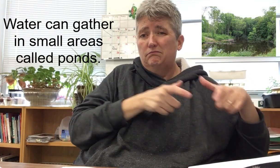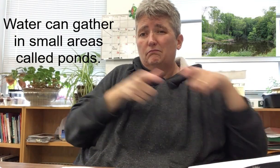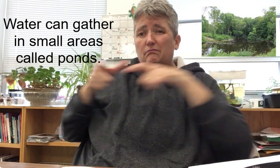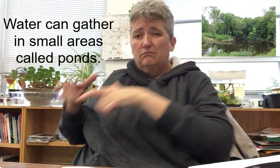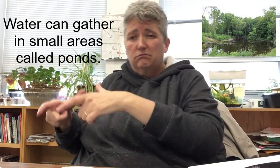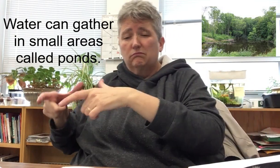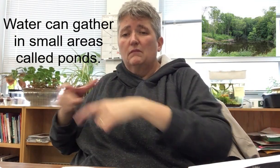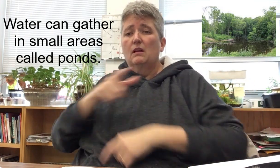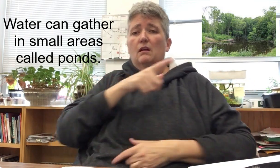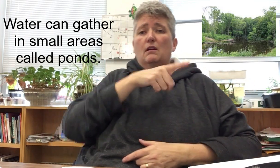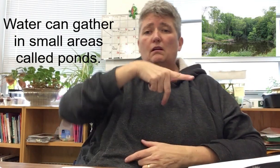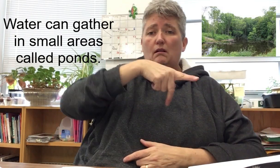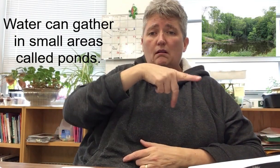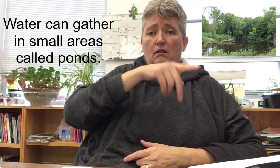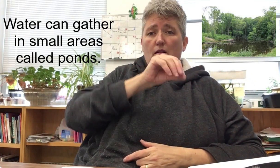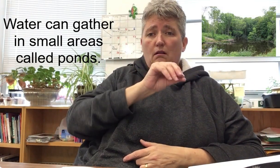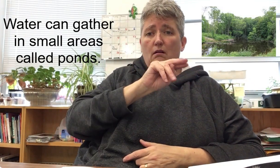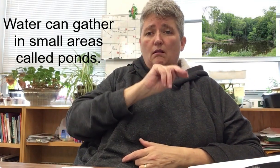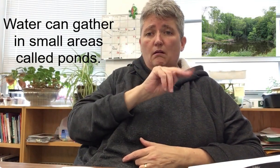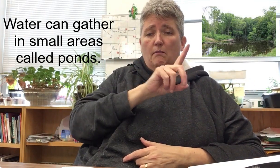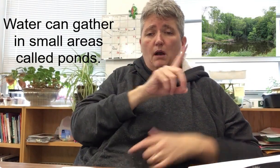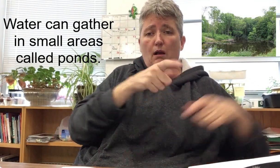One of them's like a pond. Of course, that's small.